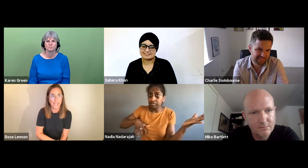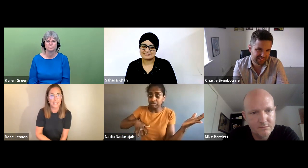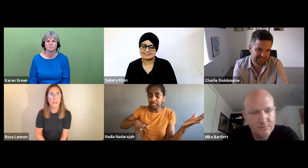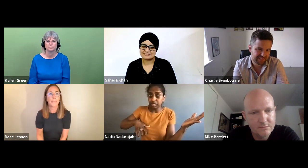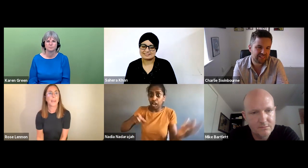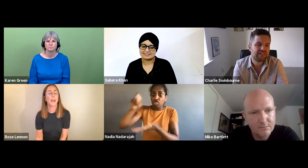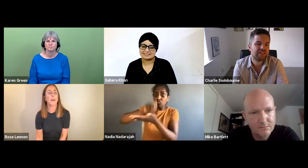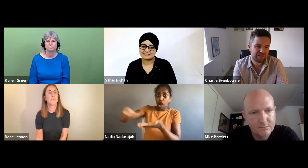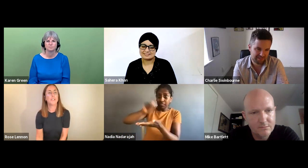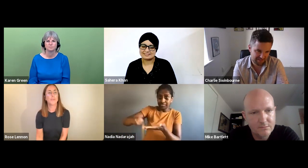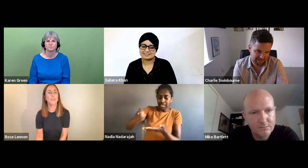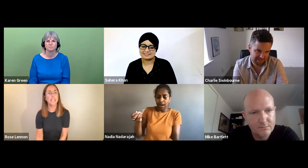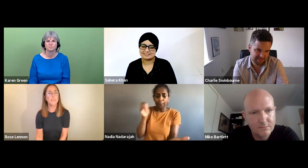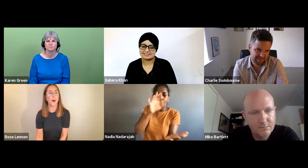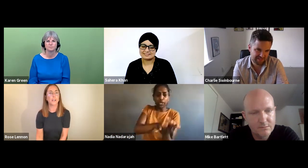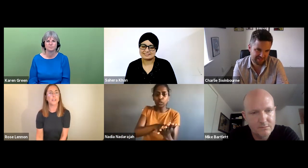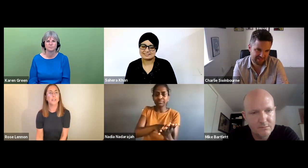writing. So this one,